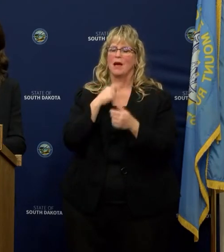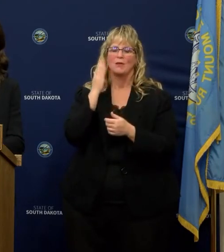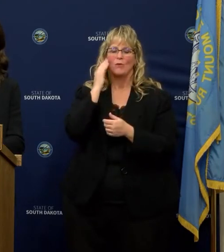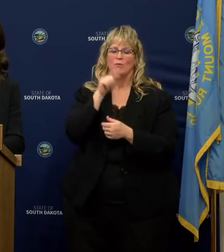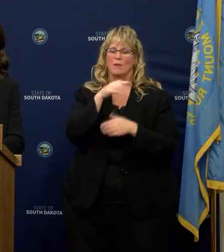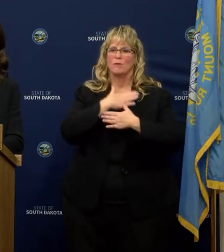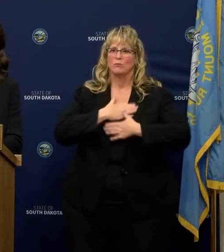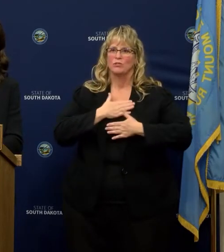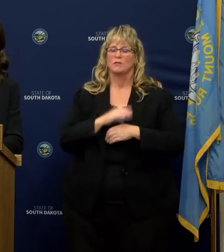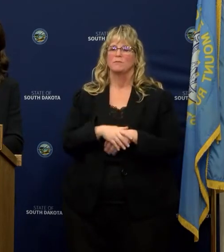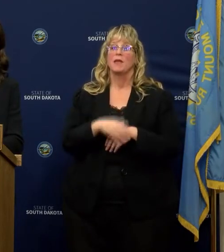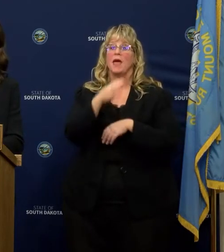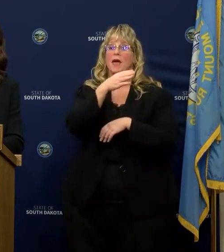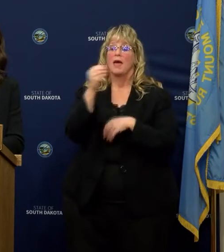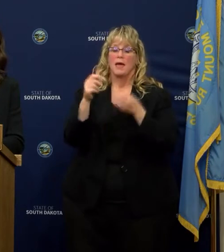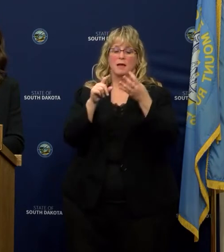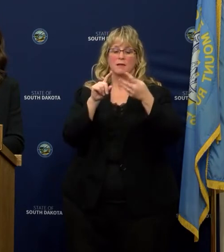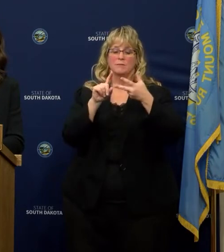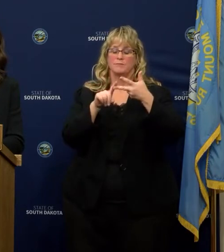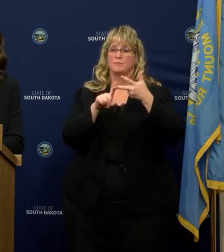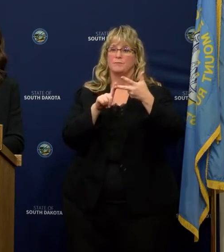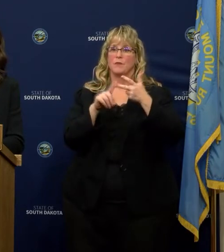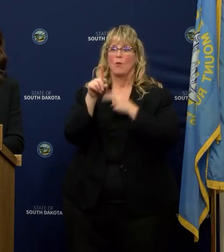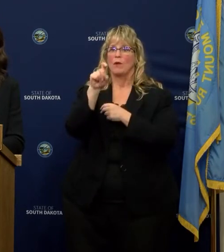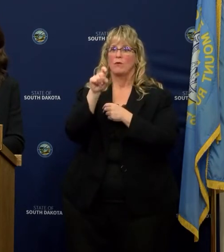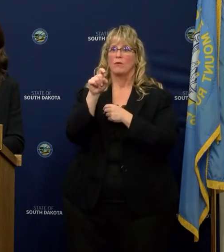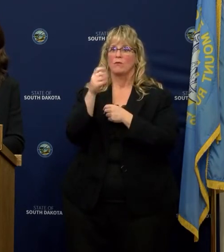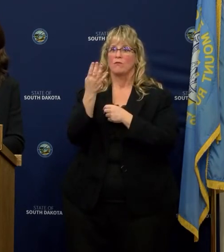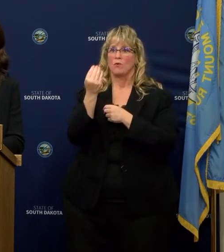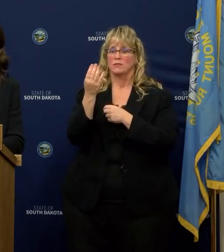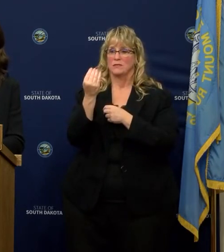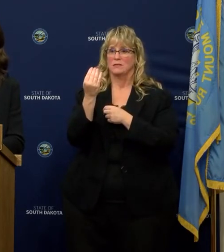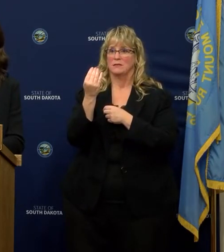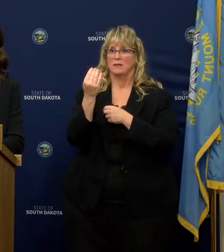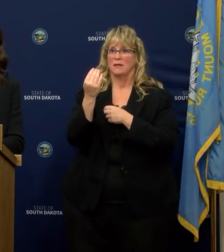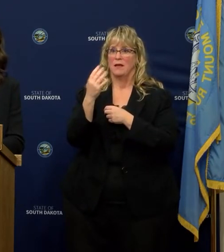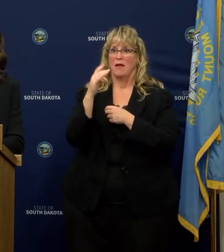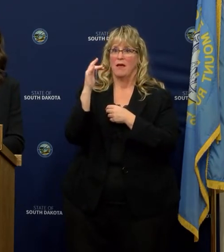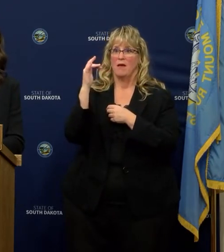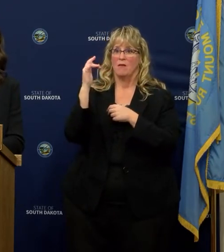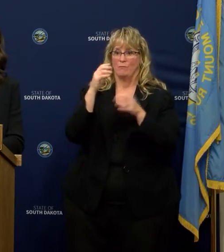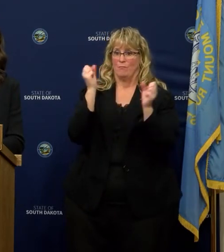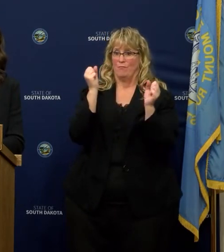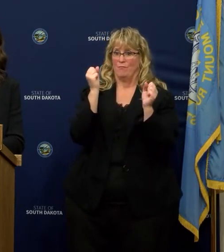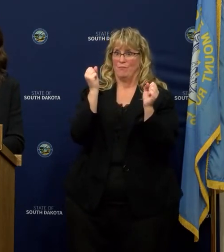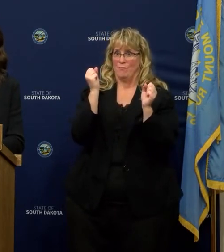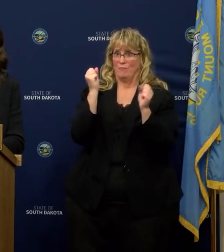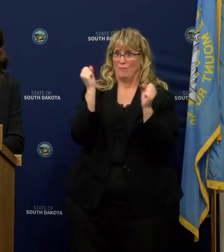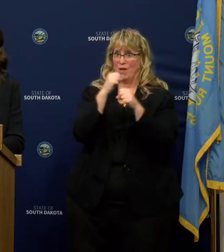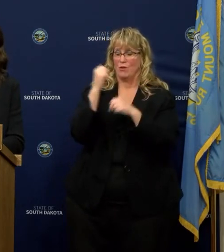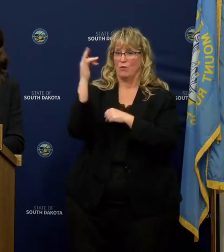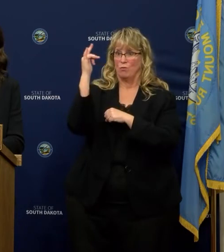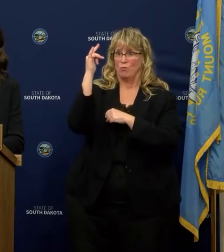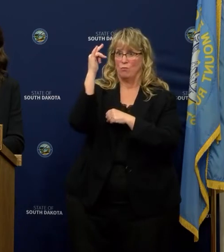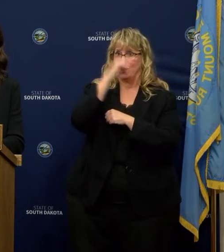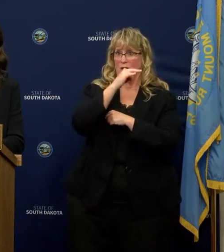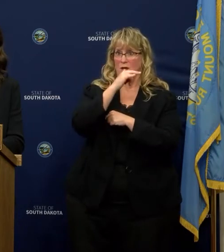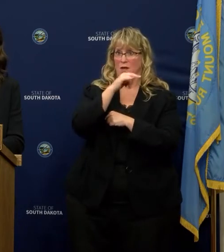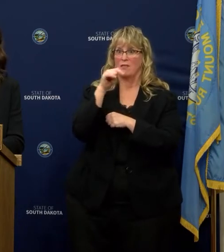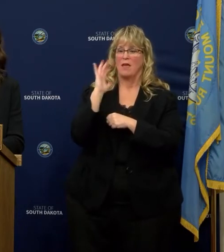appreciate it. And finally, our 114th Fighter Wing in Sioux Falls is planning to participate in the Air Force